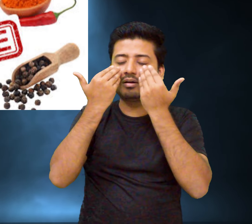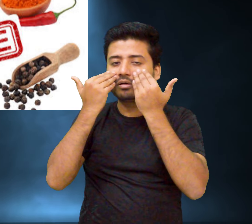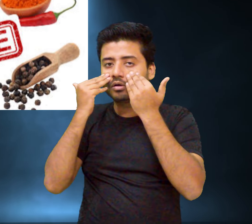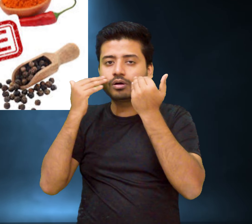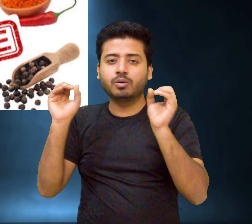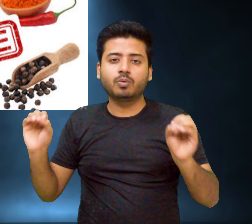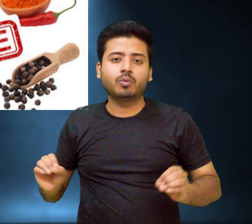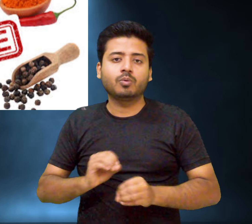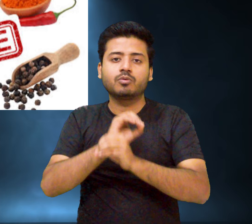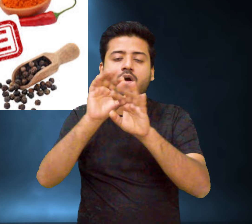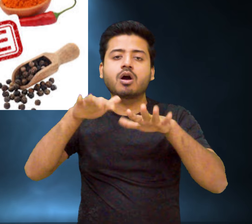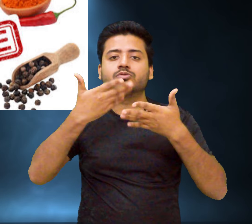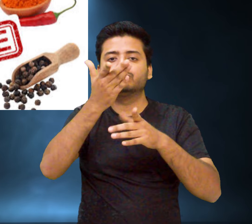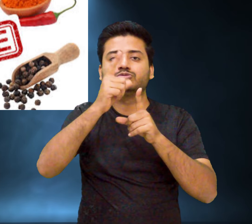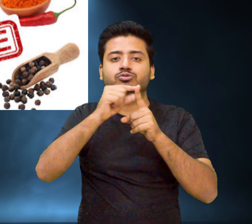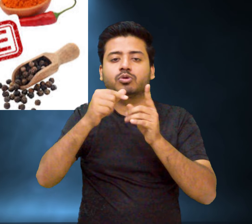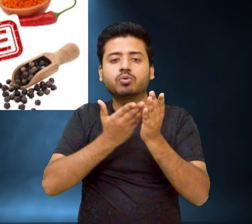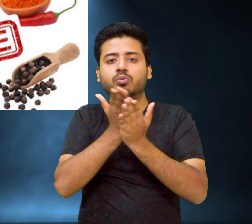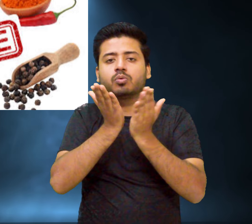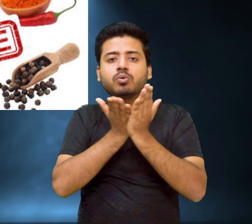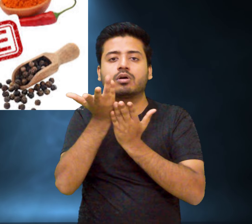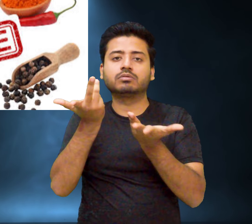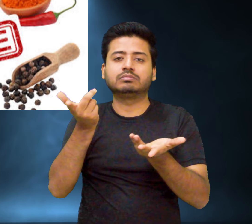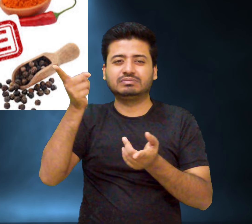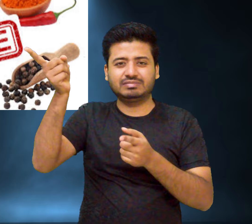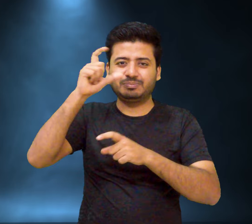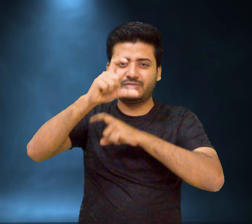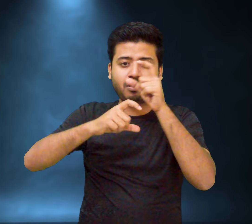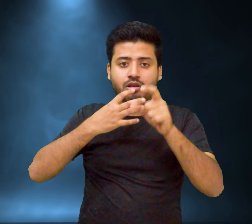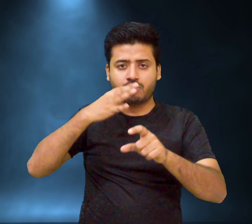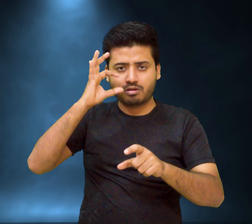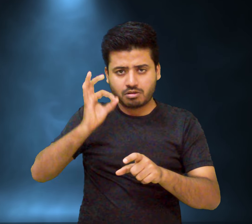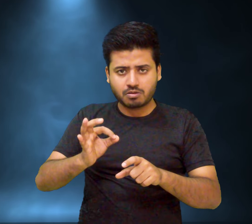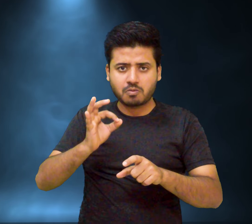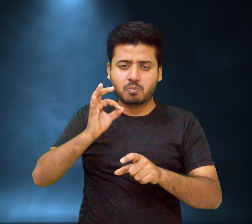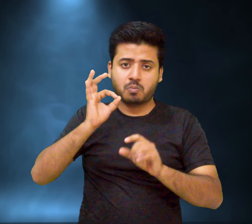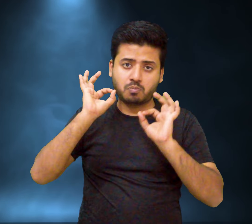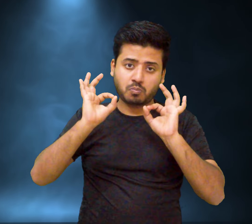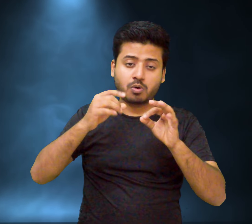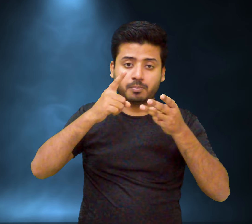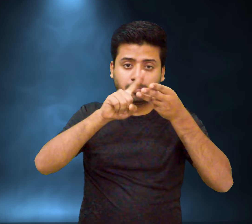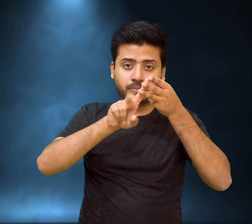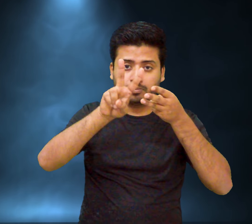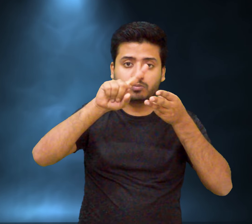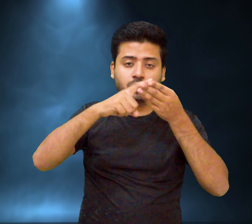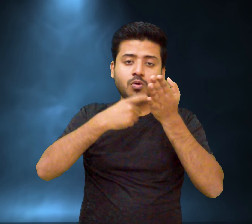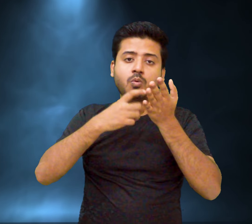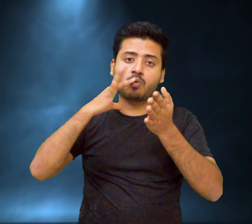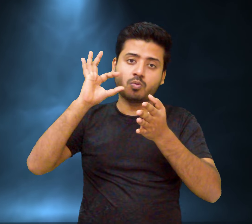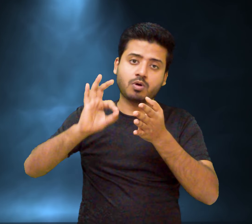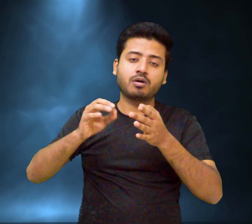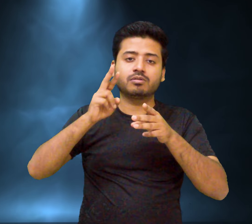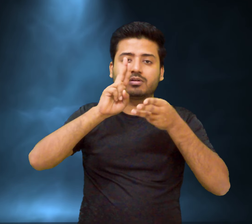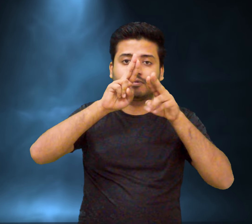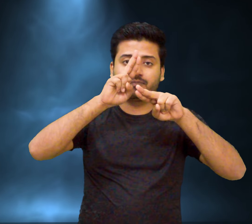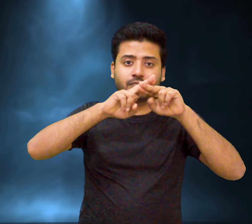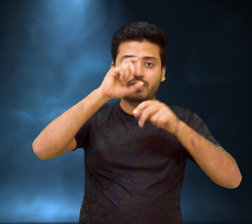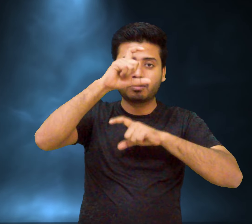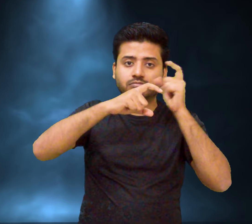bran, it will float on the surface of the water, as it is much lighter than pure pepper. Taste and texture test for fillers. Put a pinch of the powder